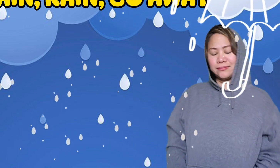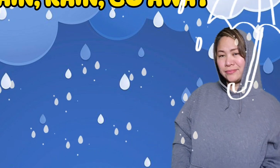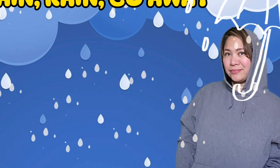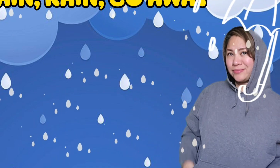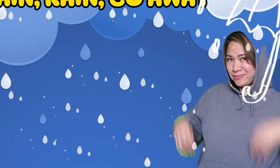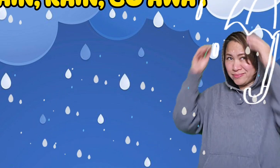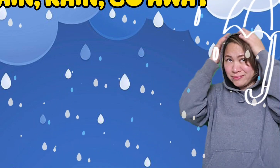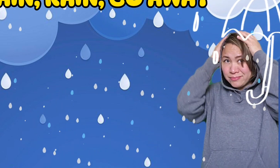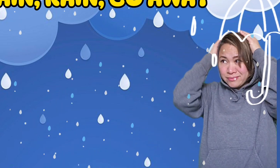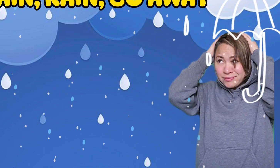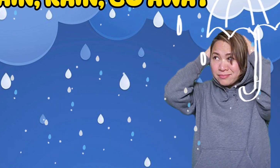away